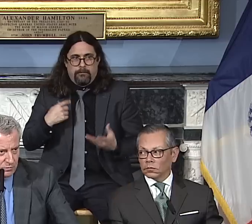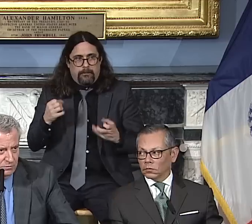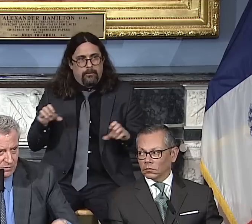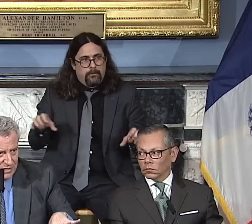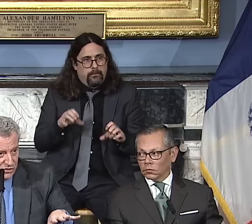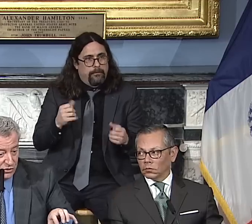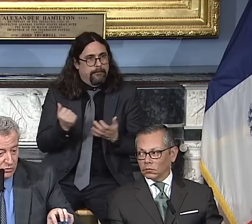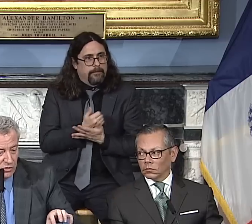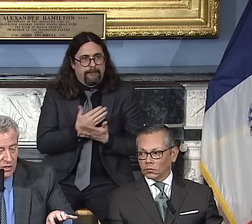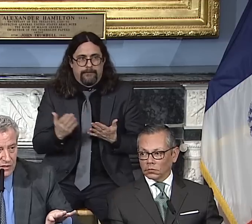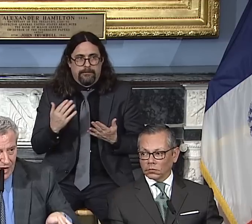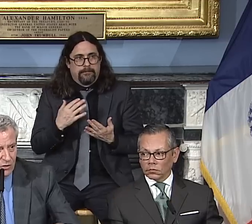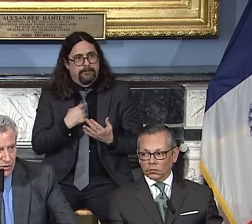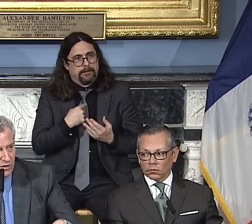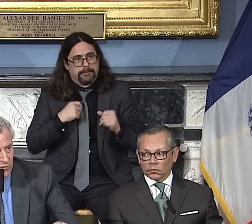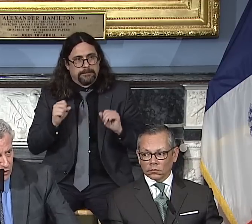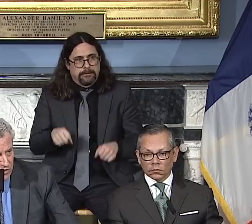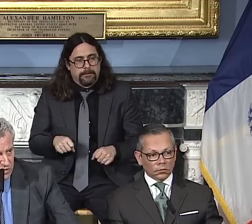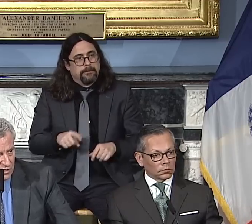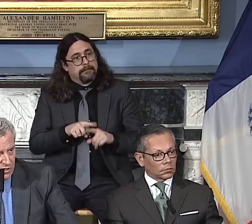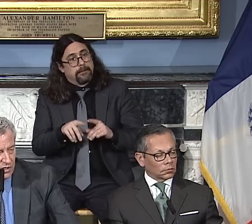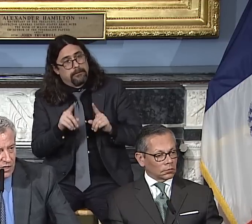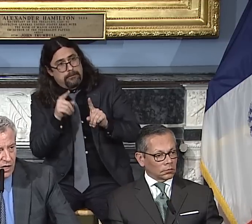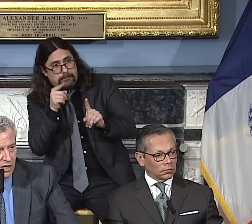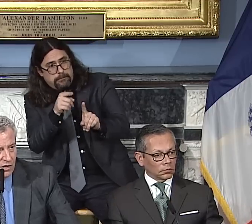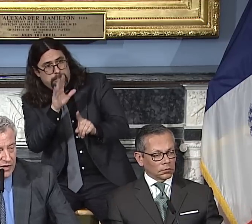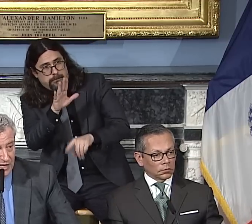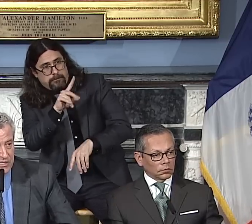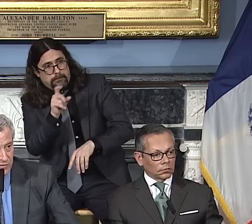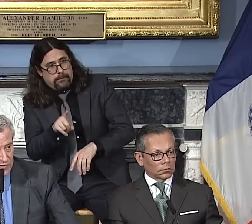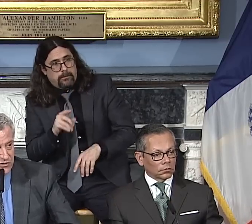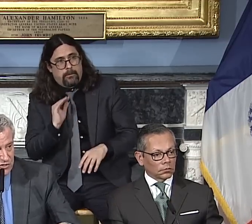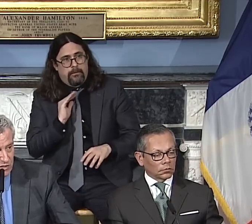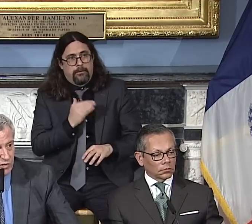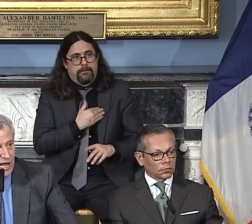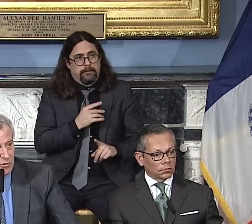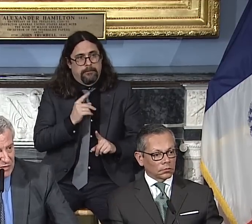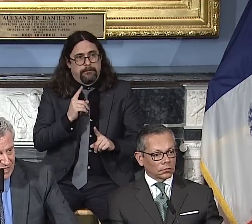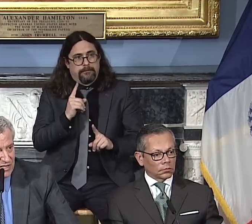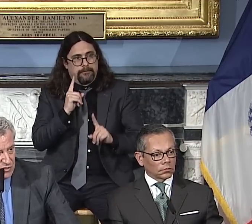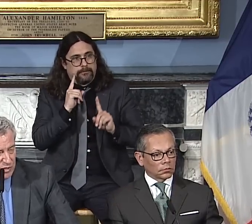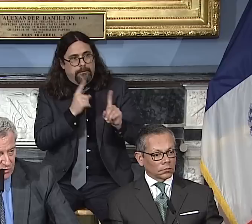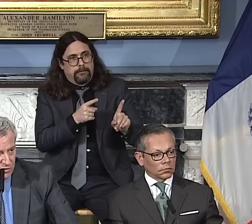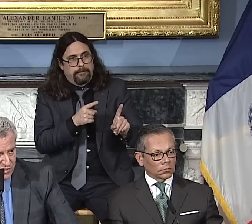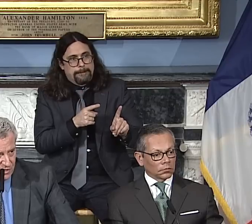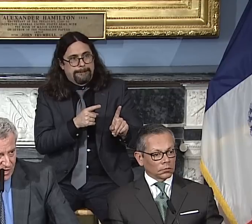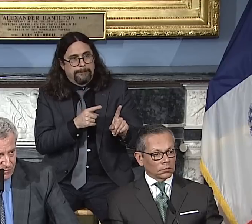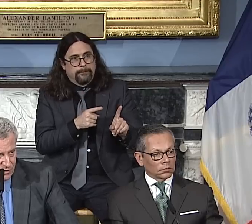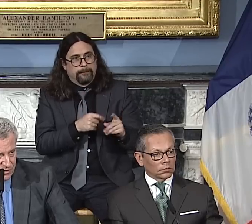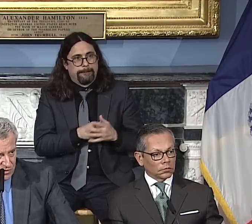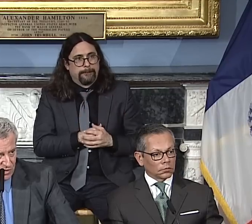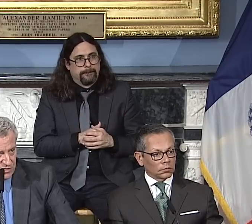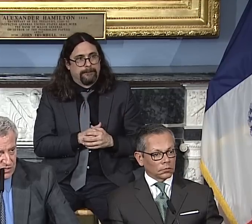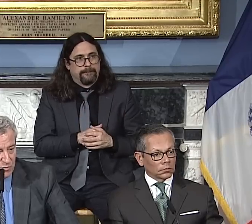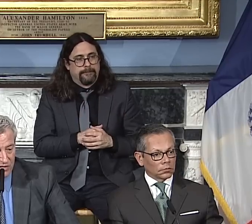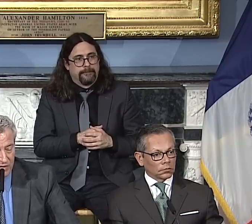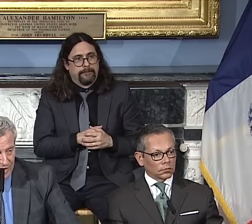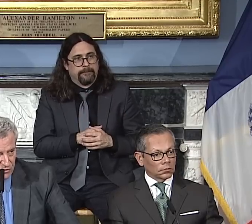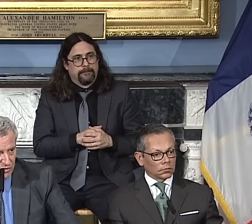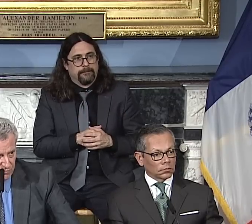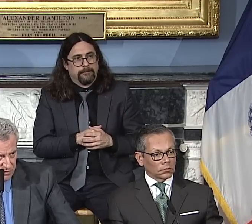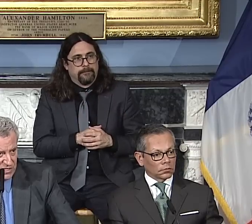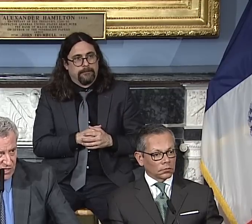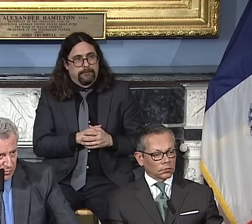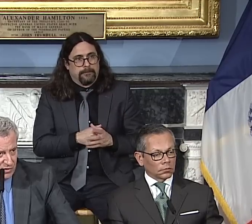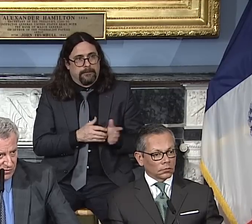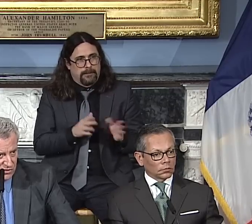here is to not only avert the kinds of evictions that would happen because people are losing their livelihood in this crisis, but